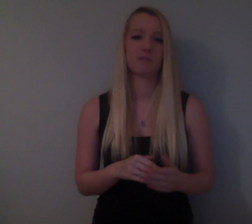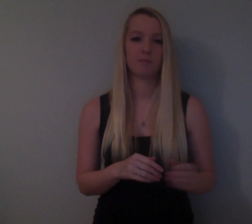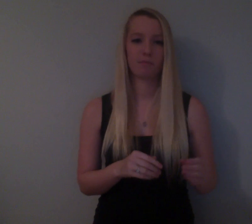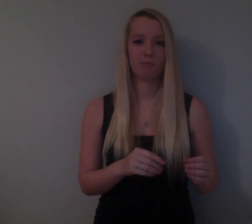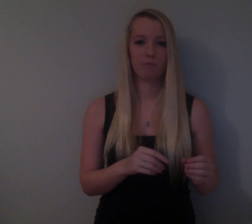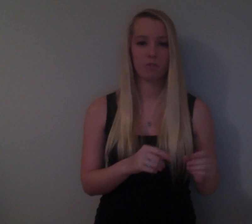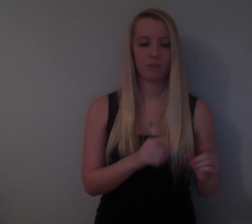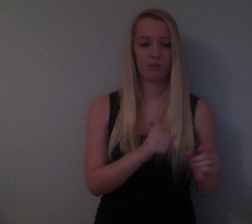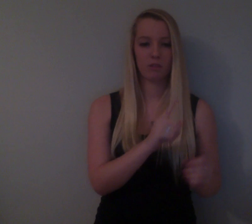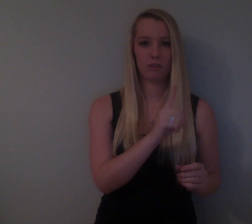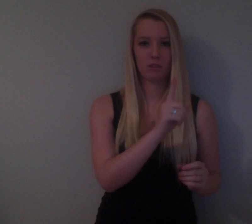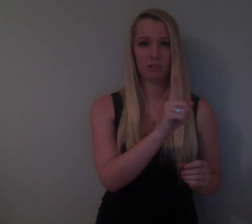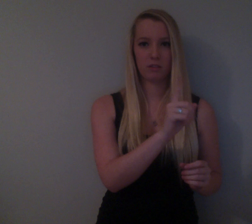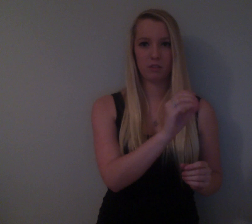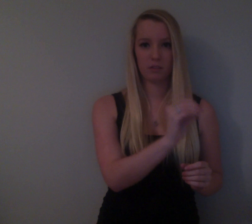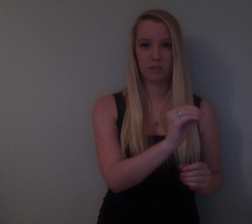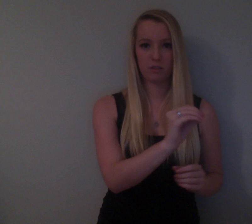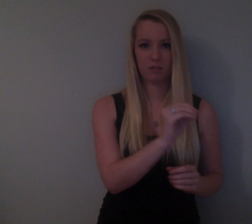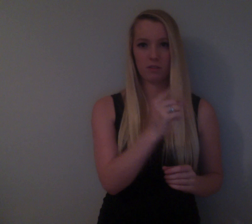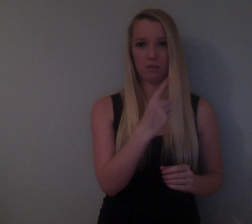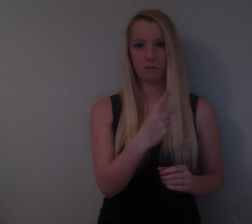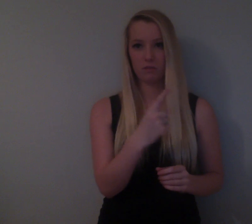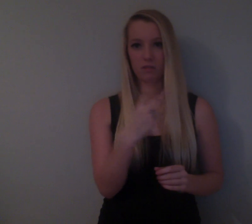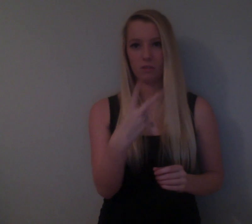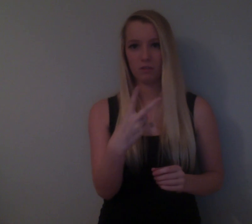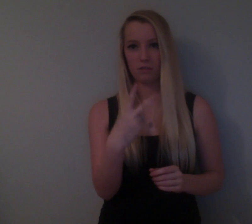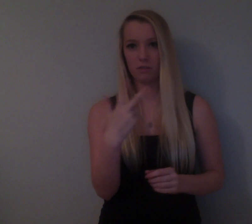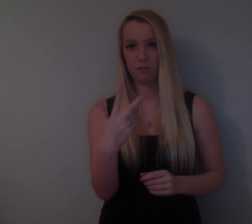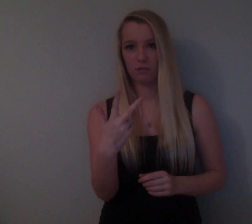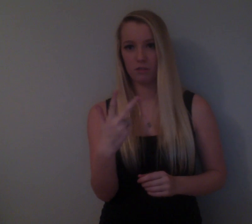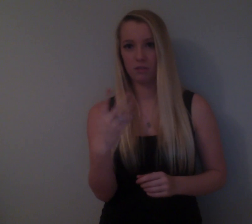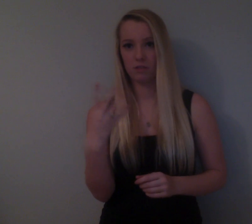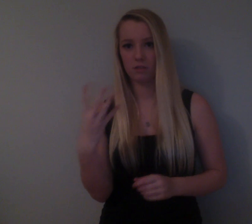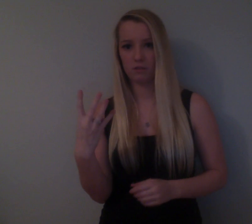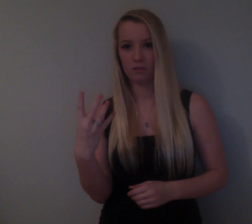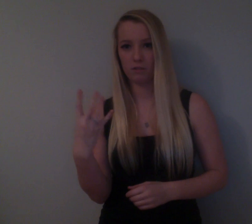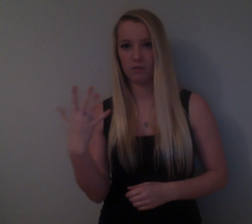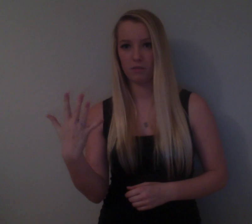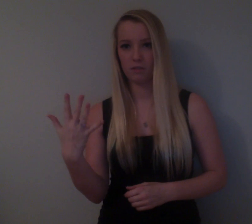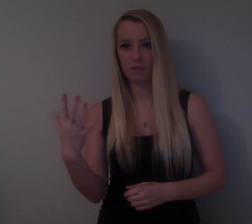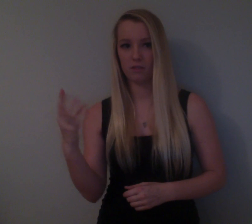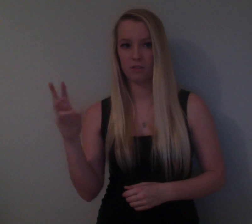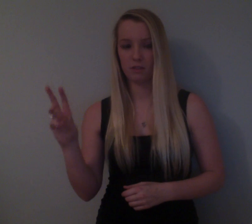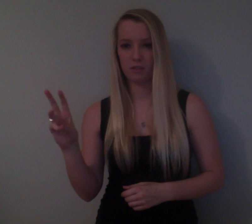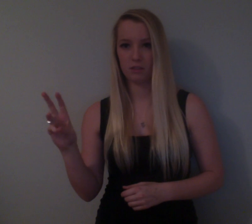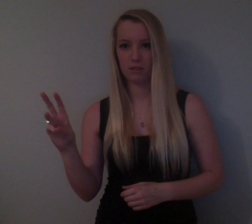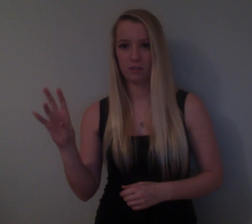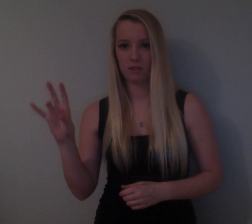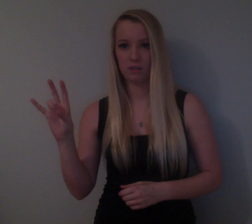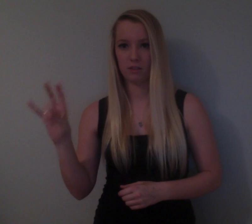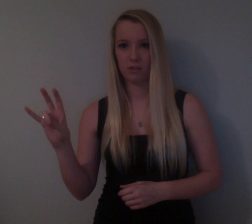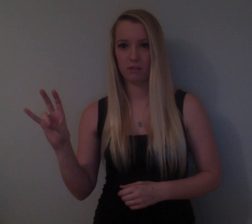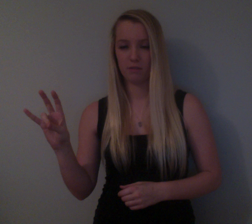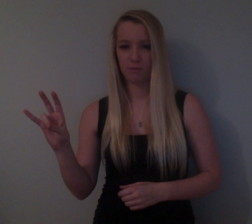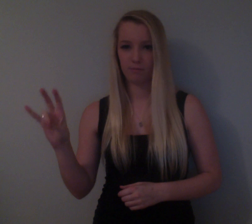2, 3, 4, 5, 6, 7,